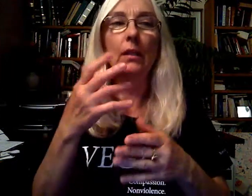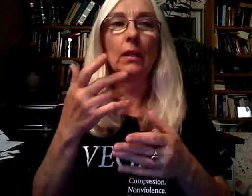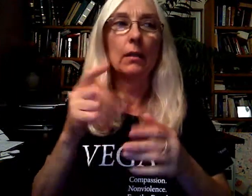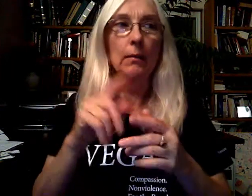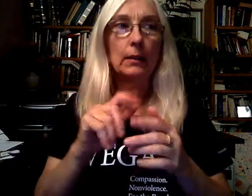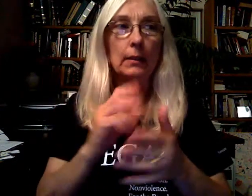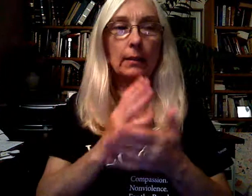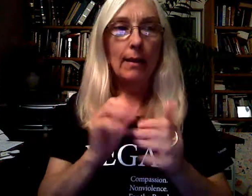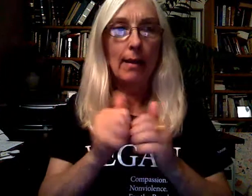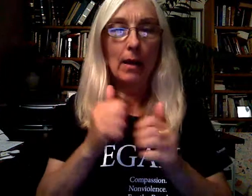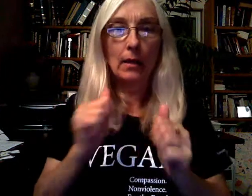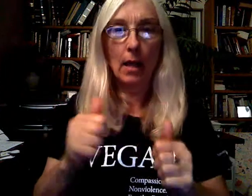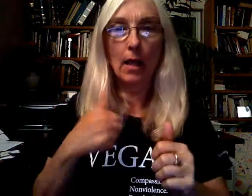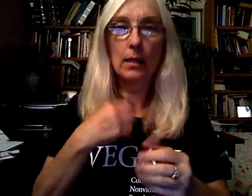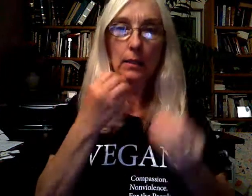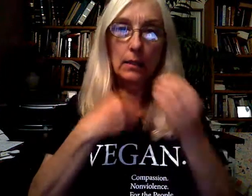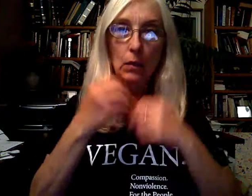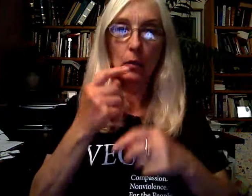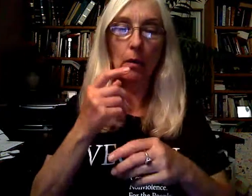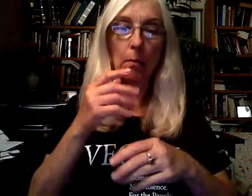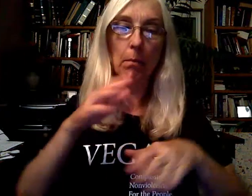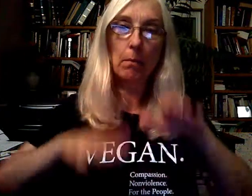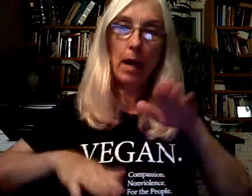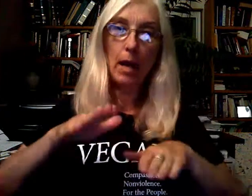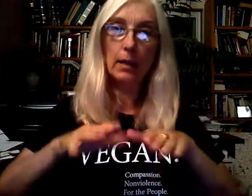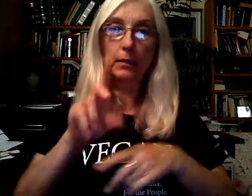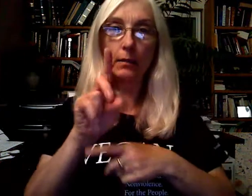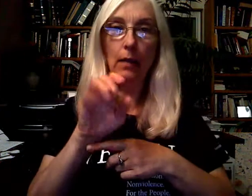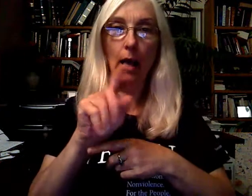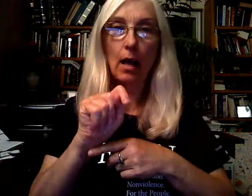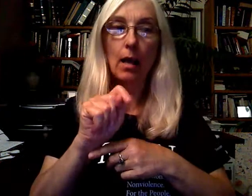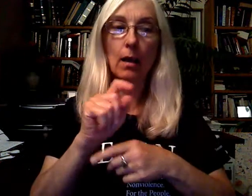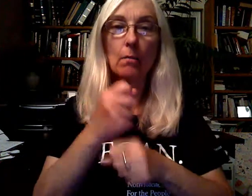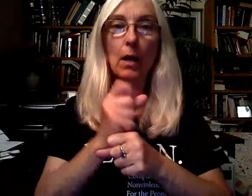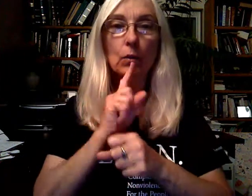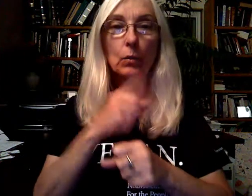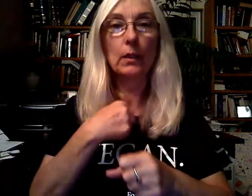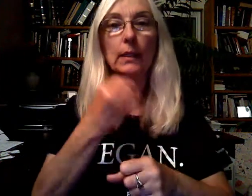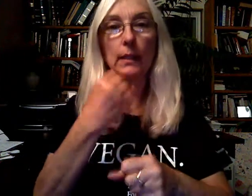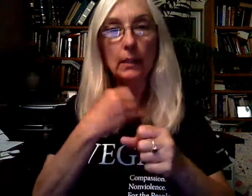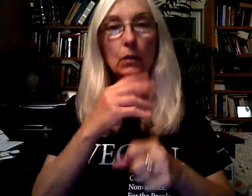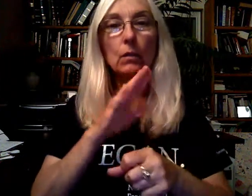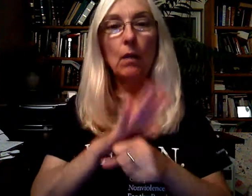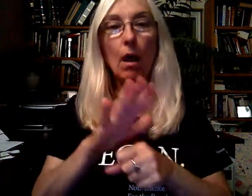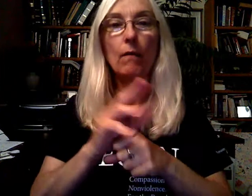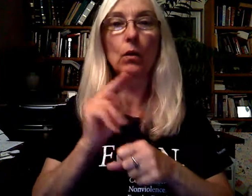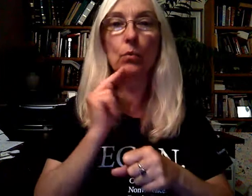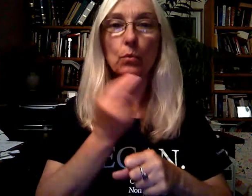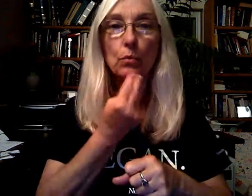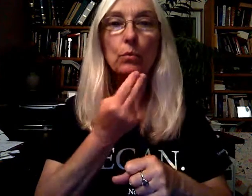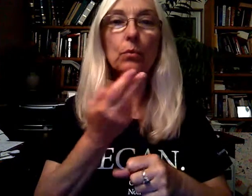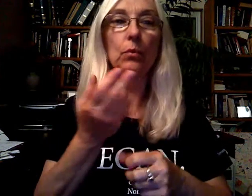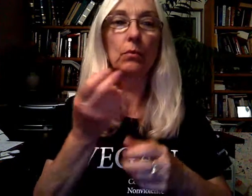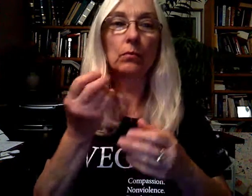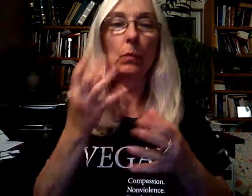temperature. And jump the bars. From your day. And jump the bars. So we need to take Hershey's trouble. And add bubbles. It deliciously melts.